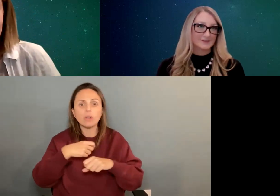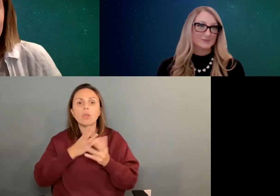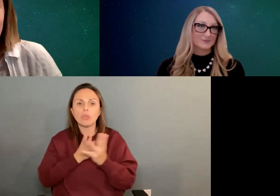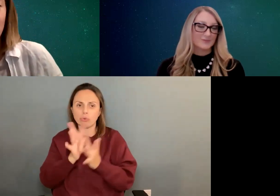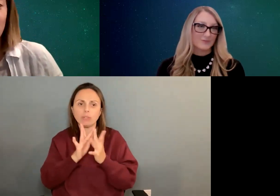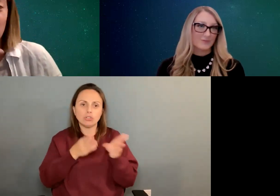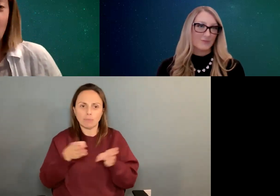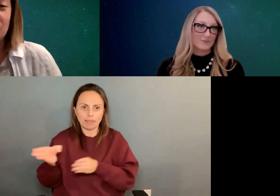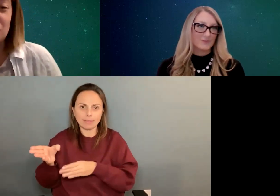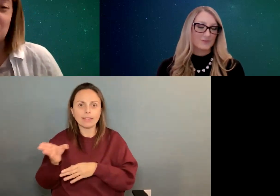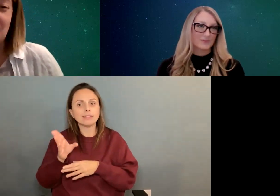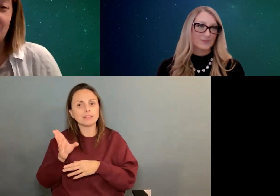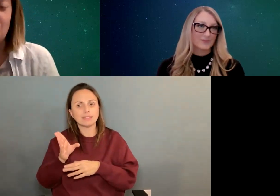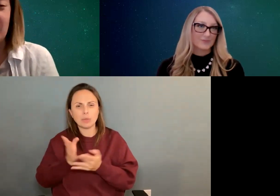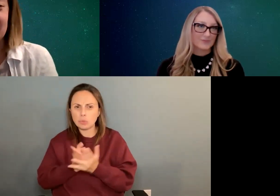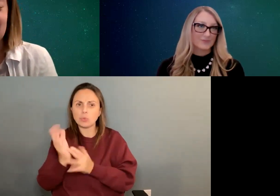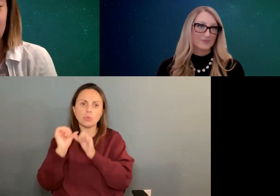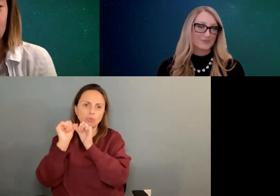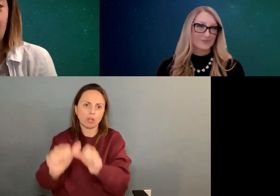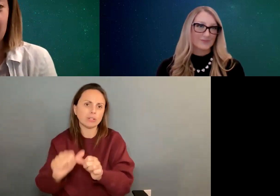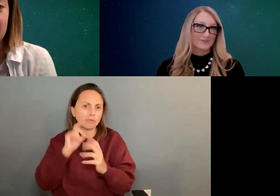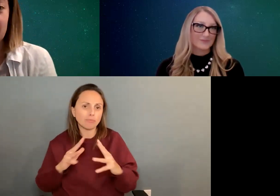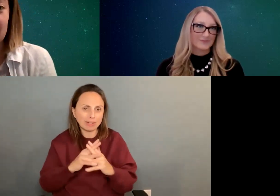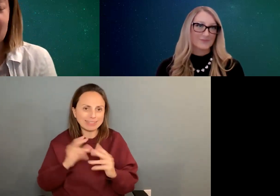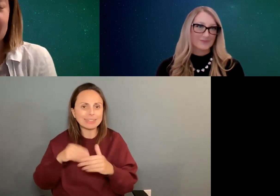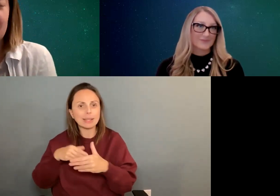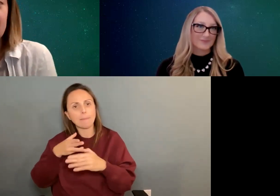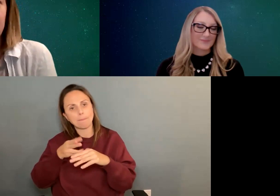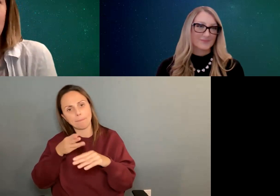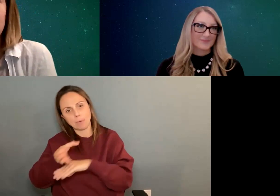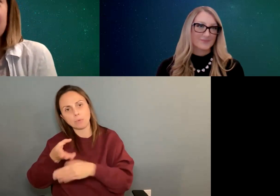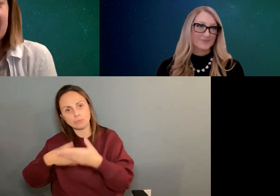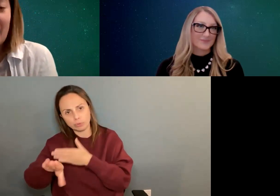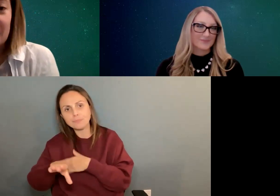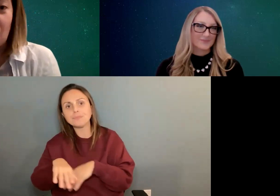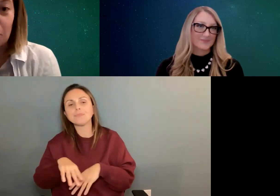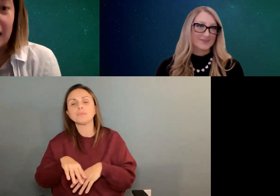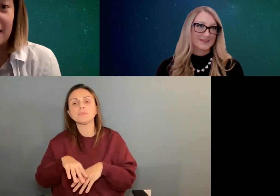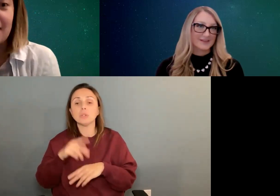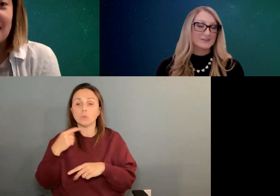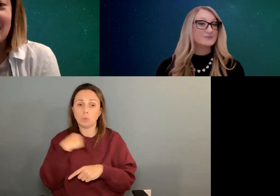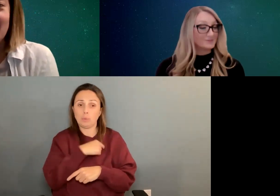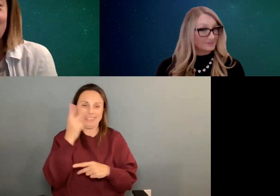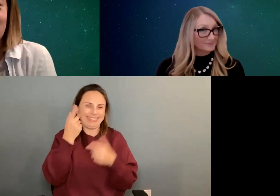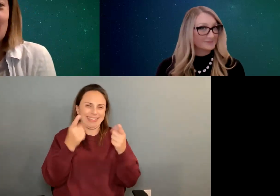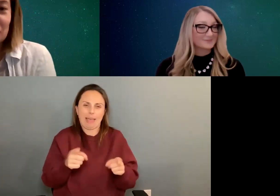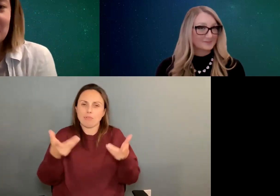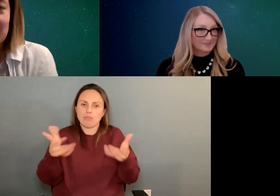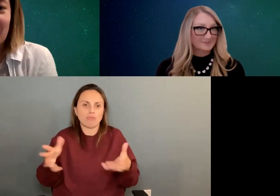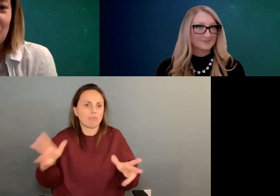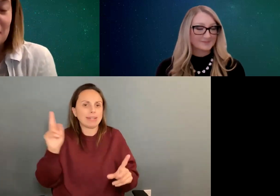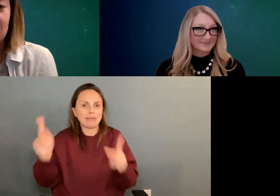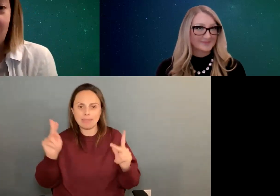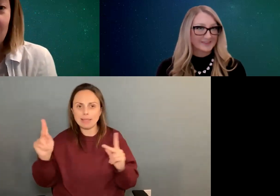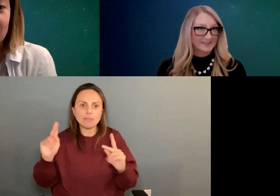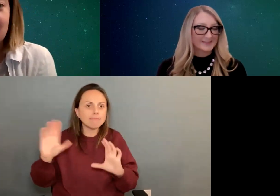digital methods throughout the continuity of pregnancy and postpartum period. And we see it happening already. People are